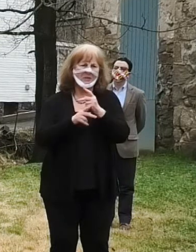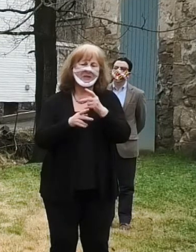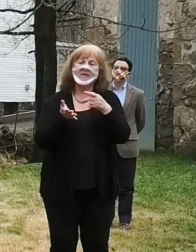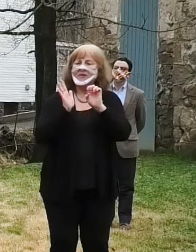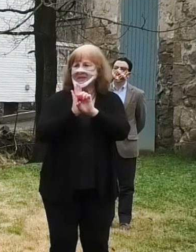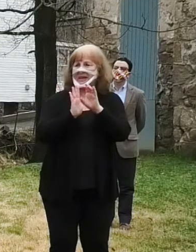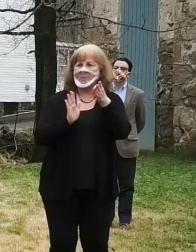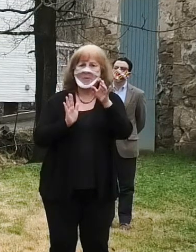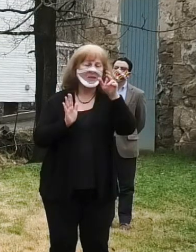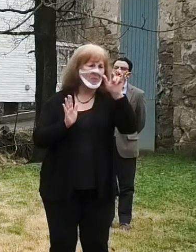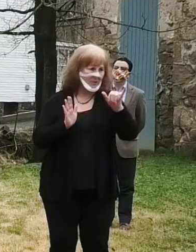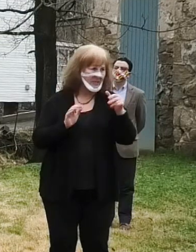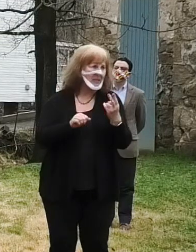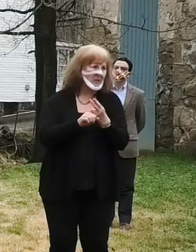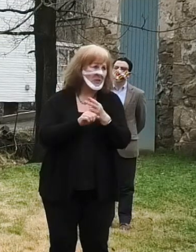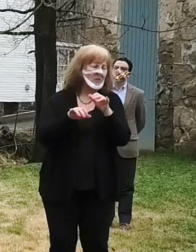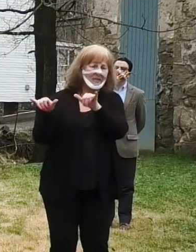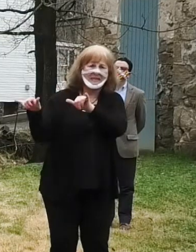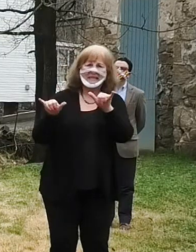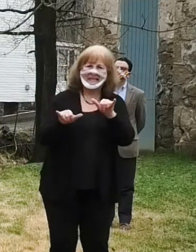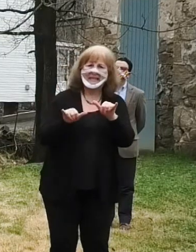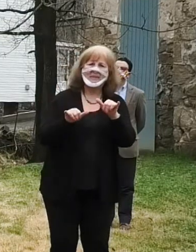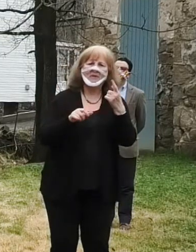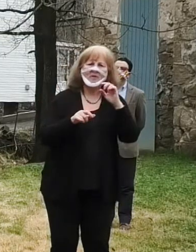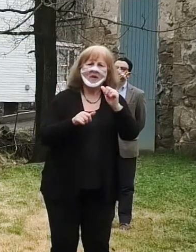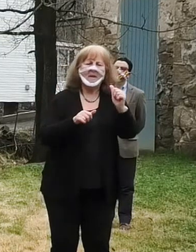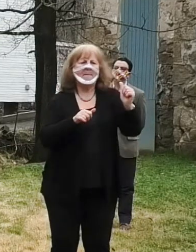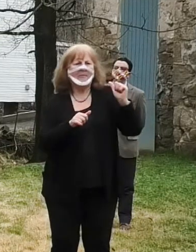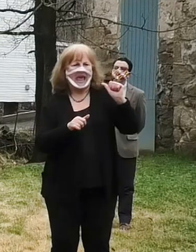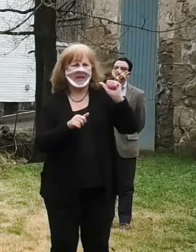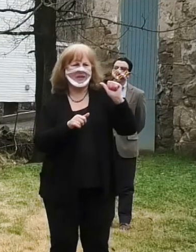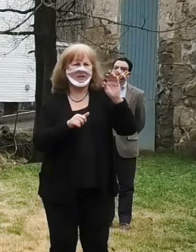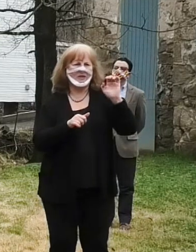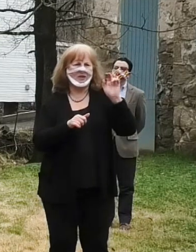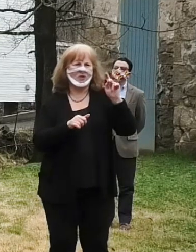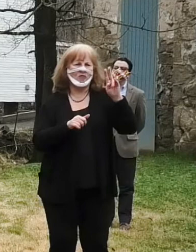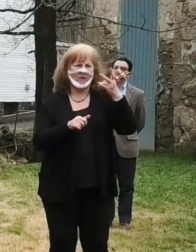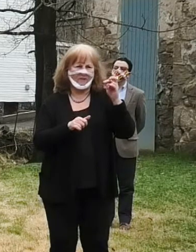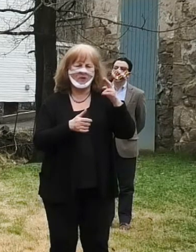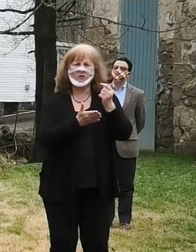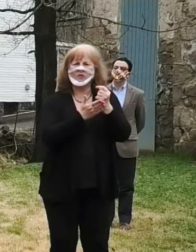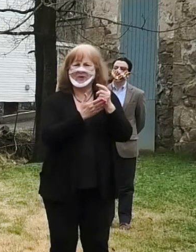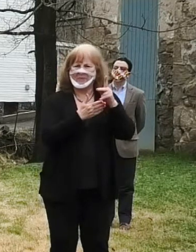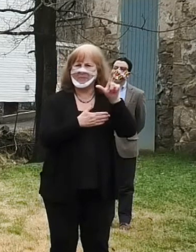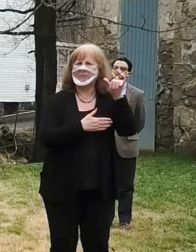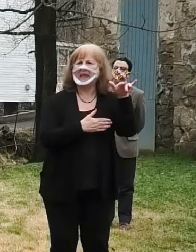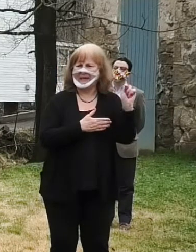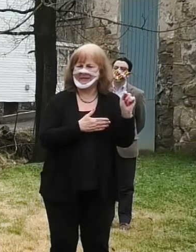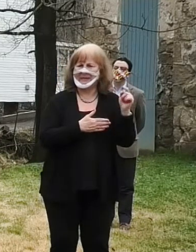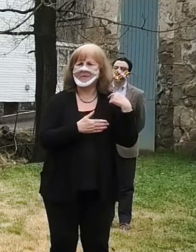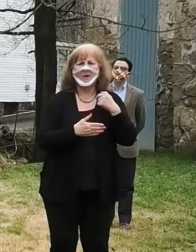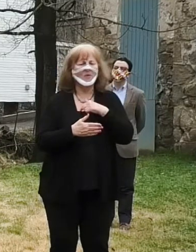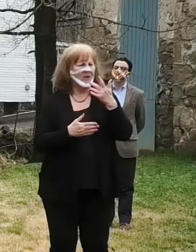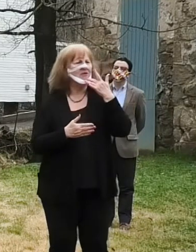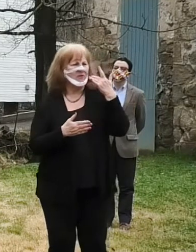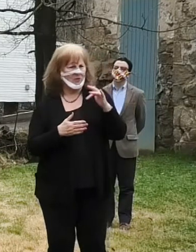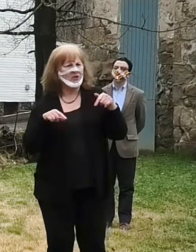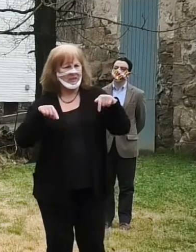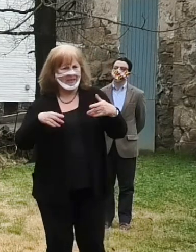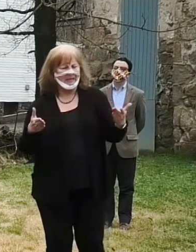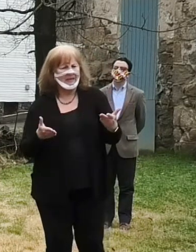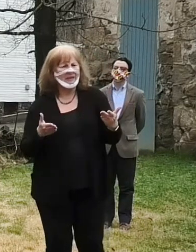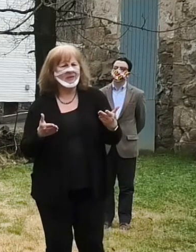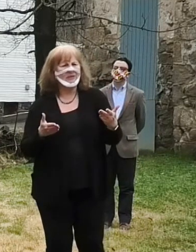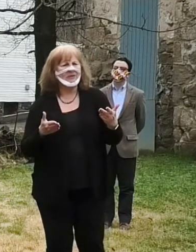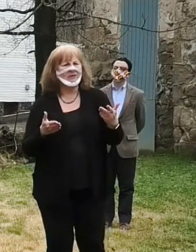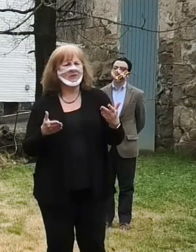is using it for their Back River treatment plant. However, we are very fortunate